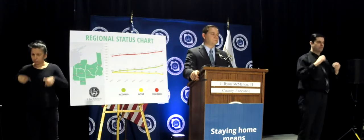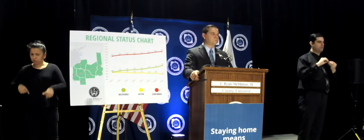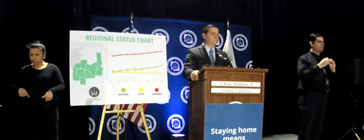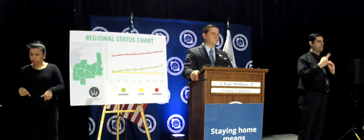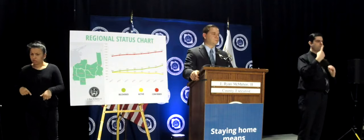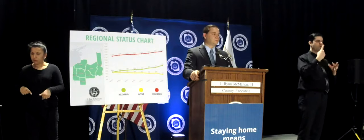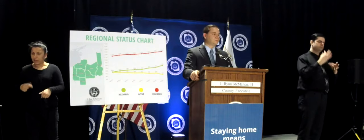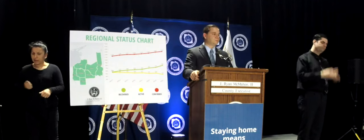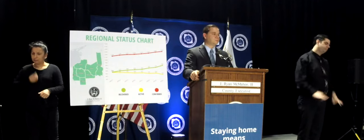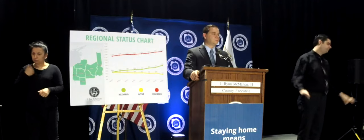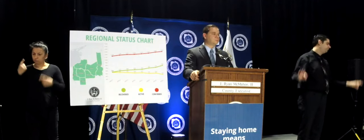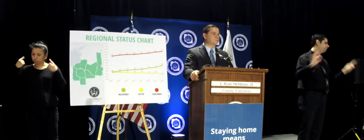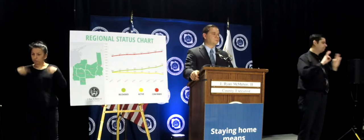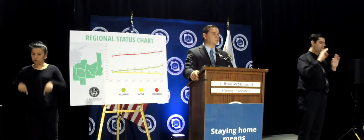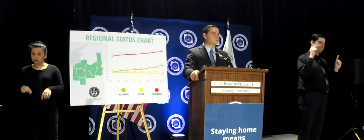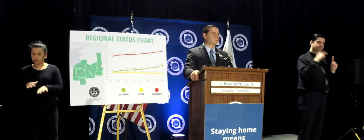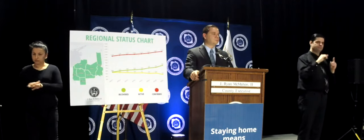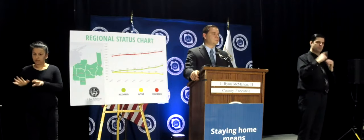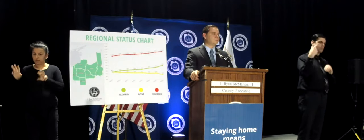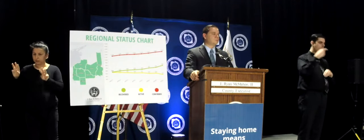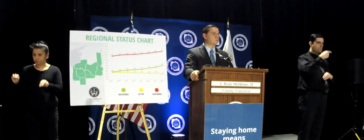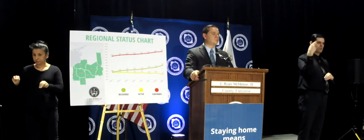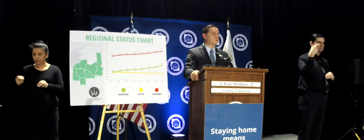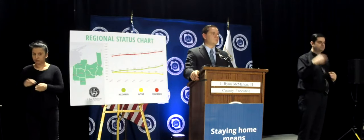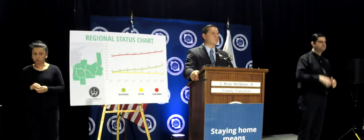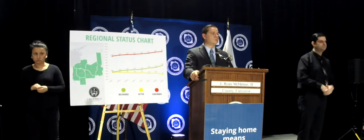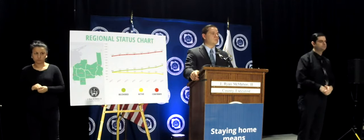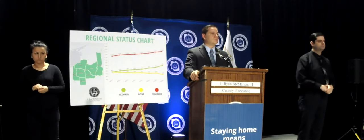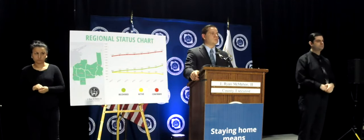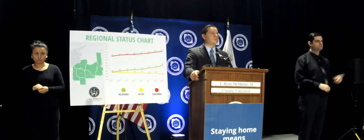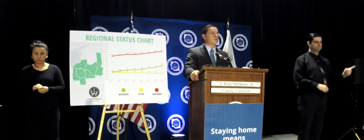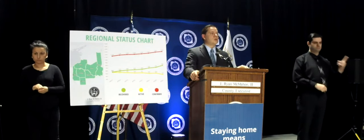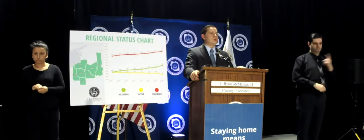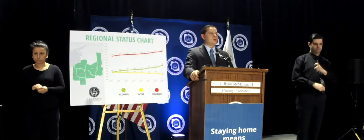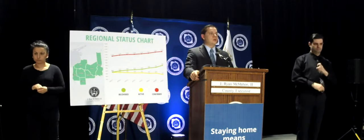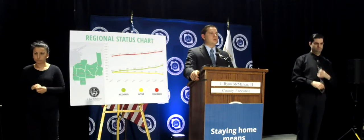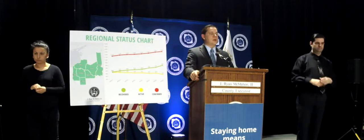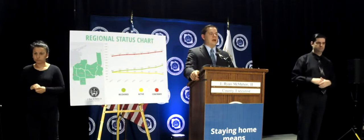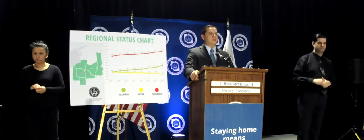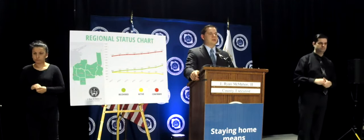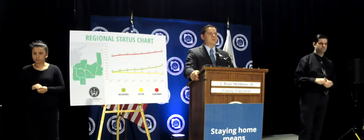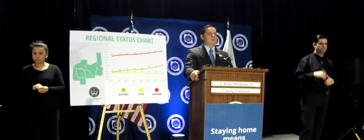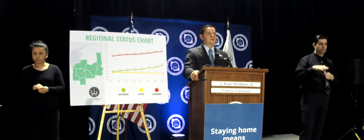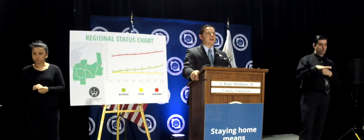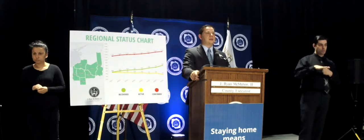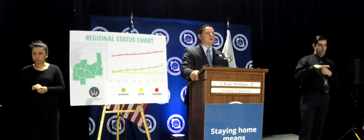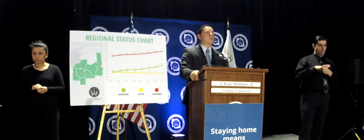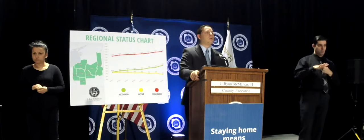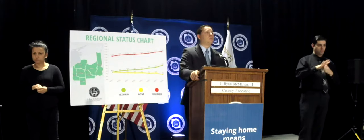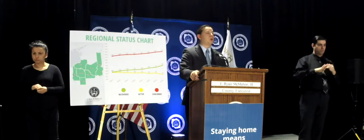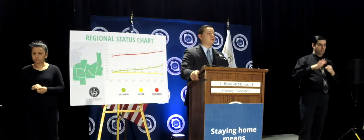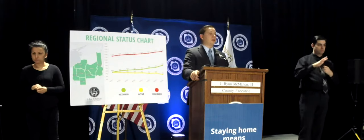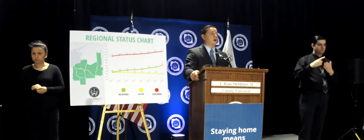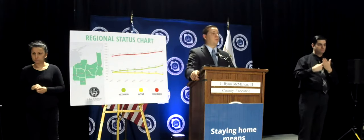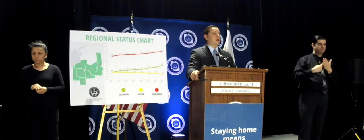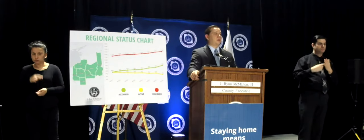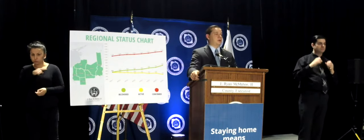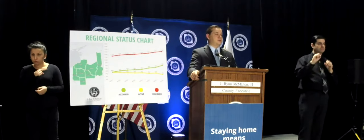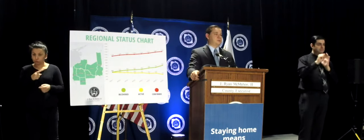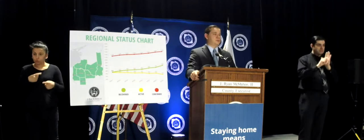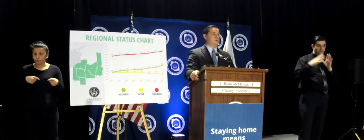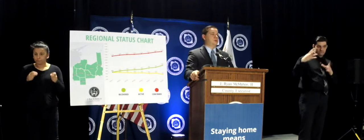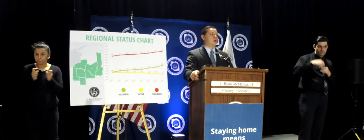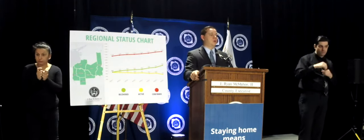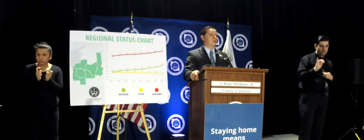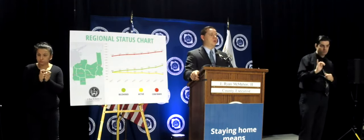How involved has the state been in those conversations you've had with the local county leaders? Yeah, I've been keeping the state briefed on our